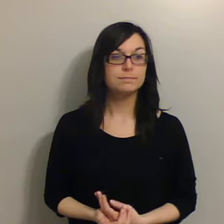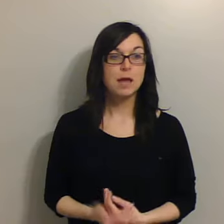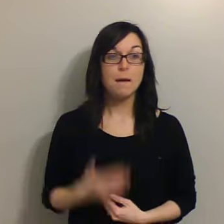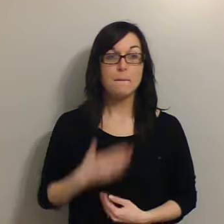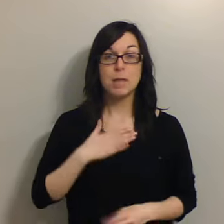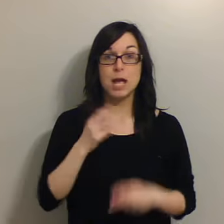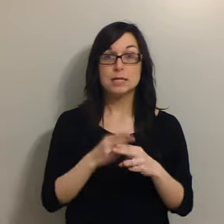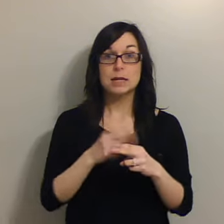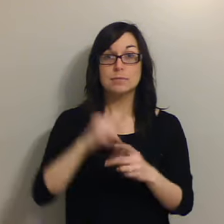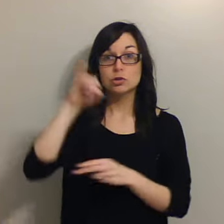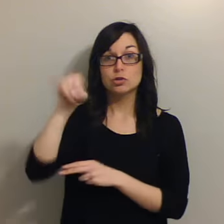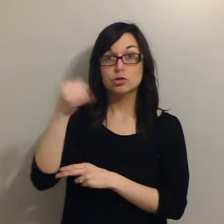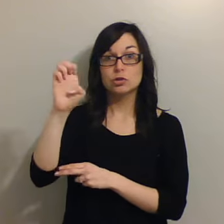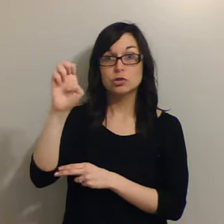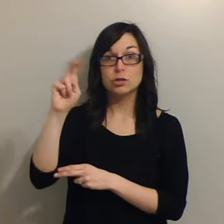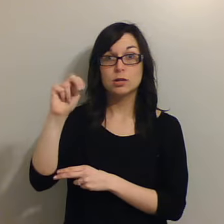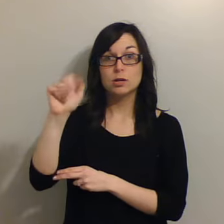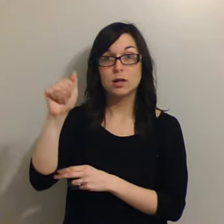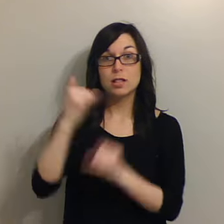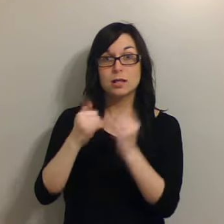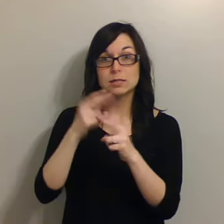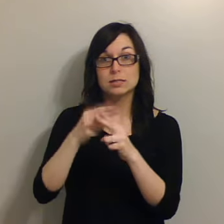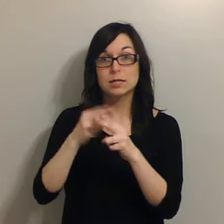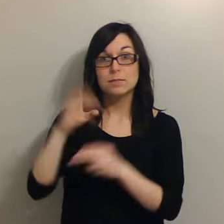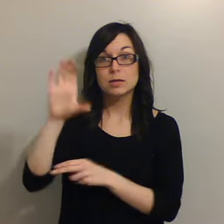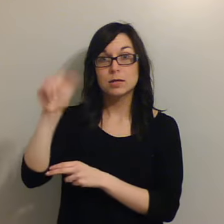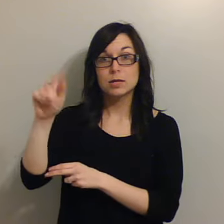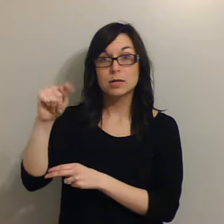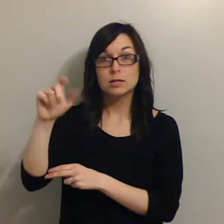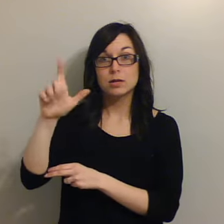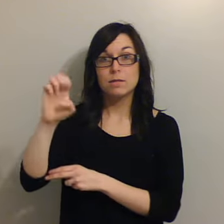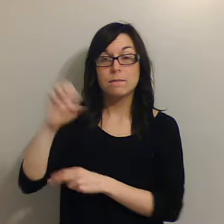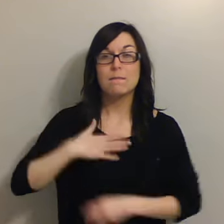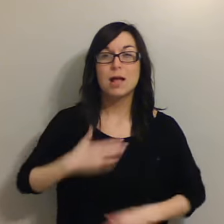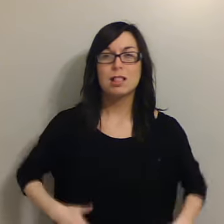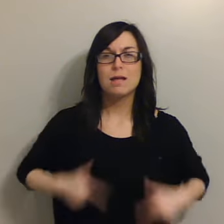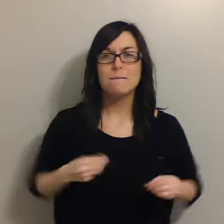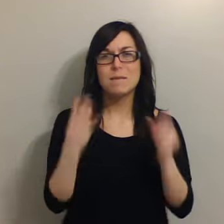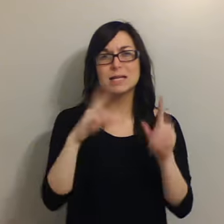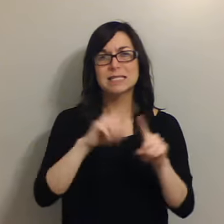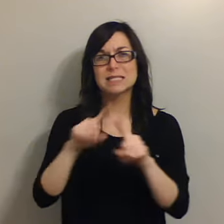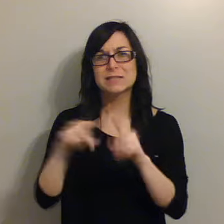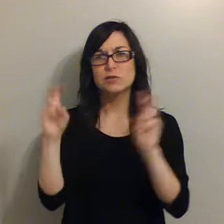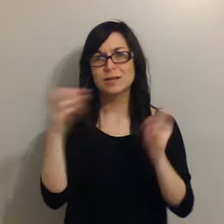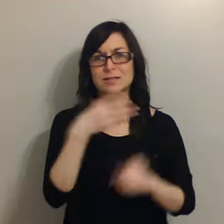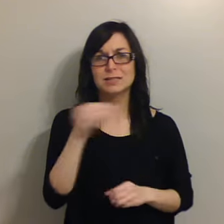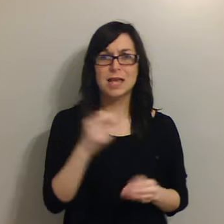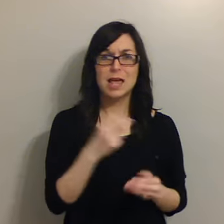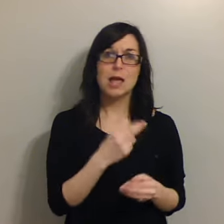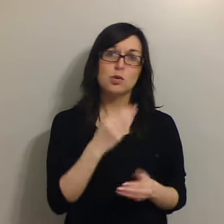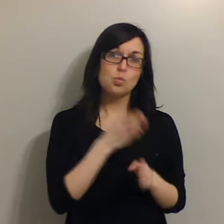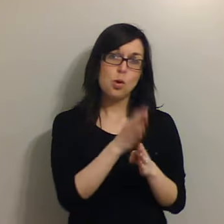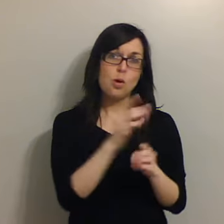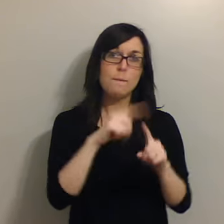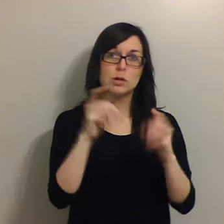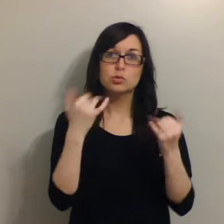Castle, and in my life I've received several different titles and numerous roles. But today, I simply wish to share